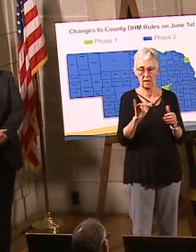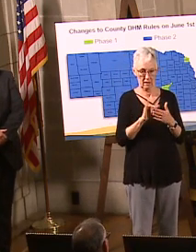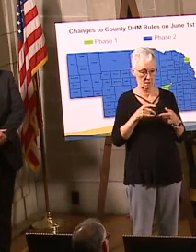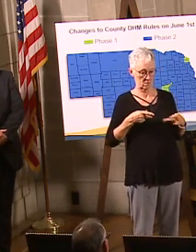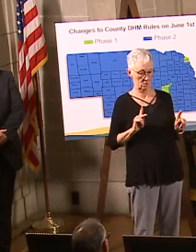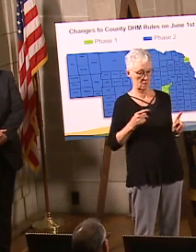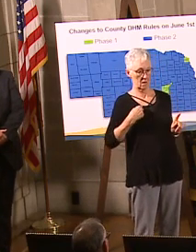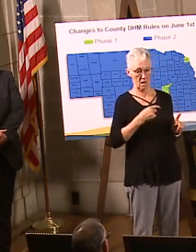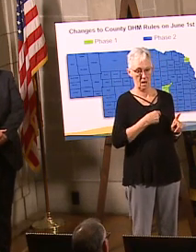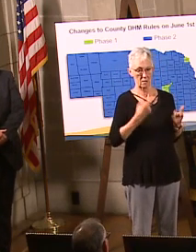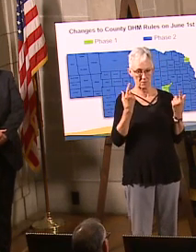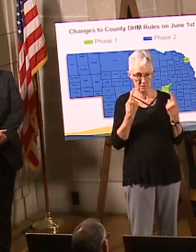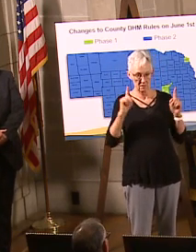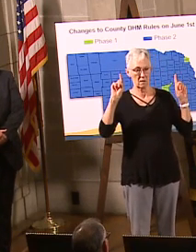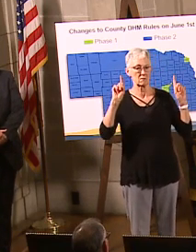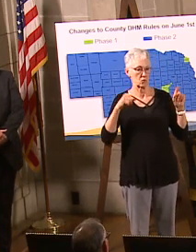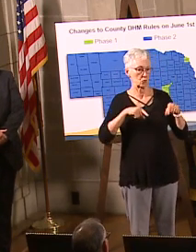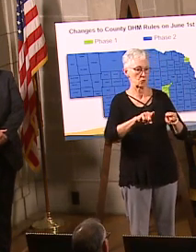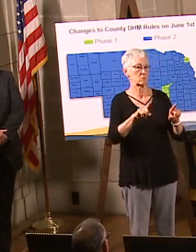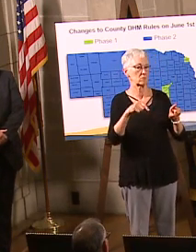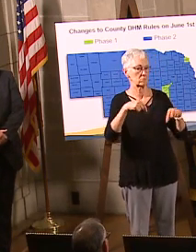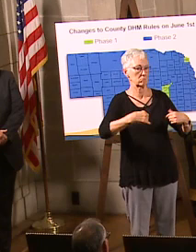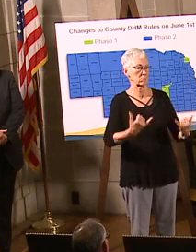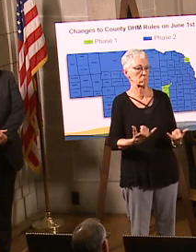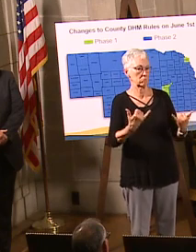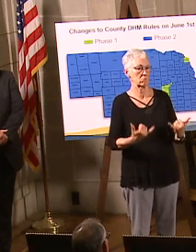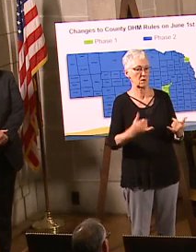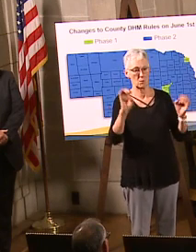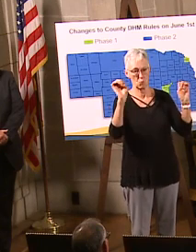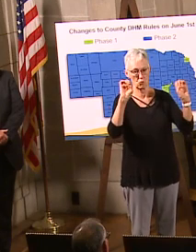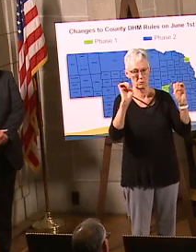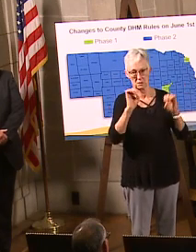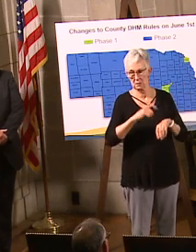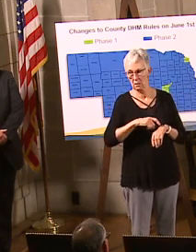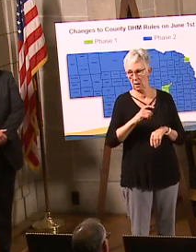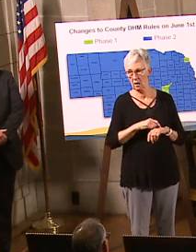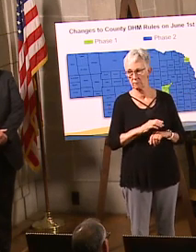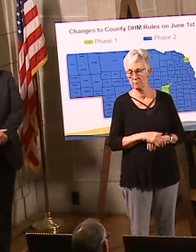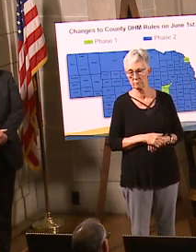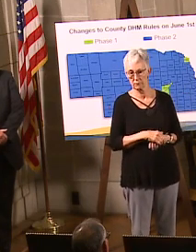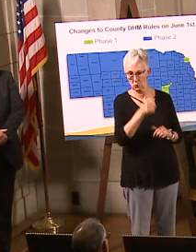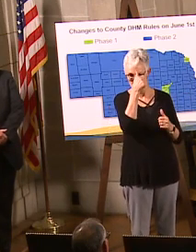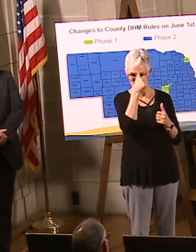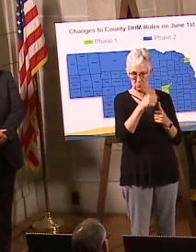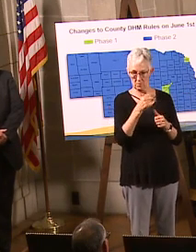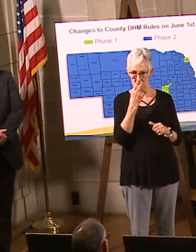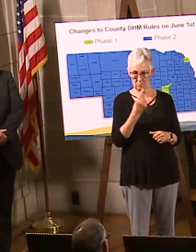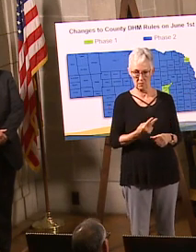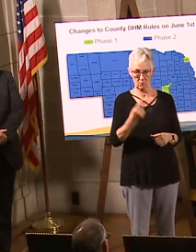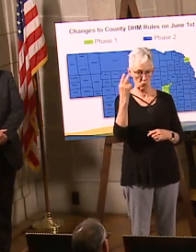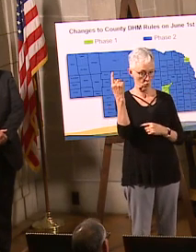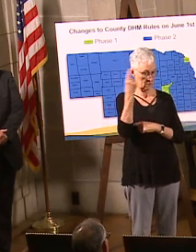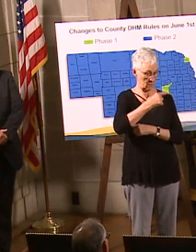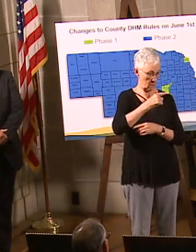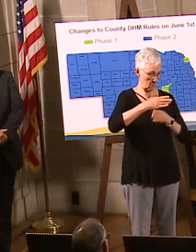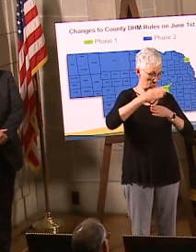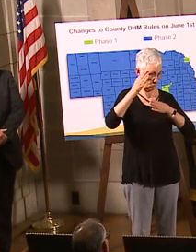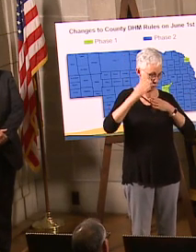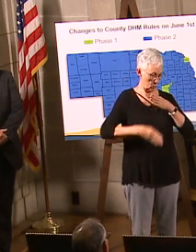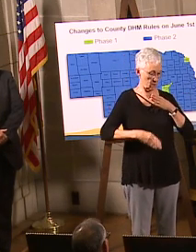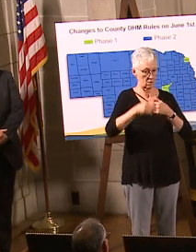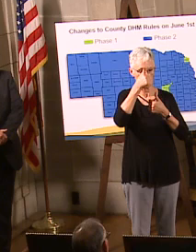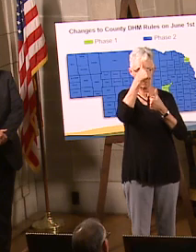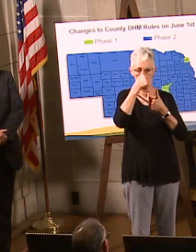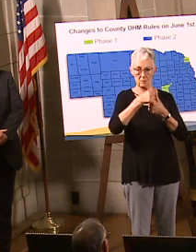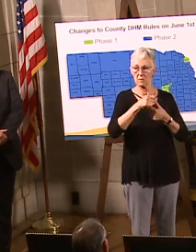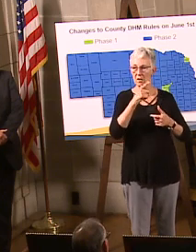able to be successful here through this emergency. Thank you all. Again, remember it's Memorial Day weekend. Please keep in your prayers all of our fallen, those men and women who